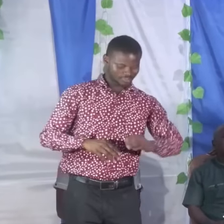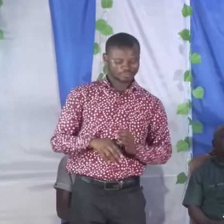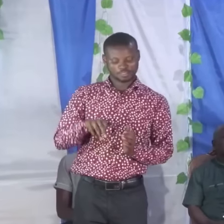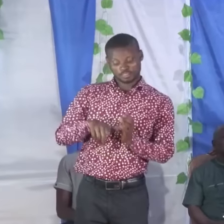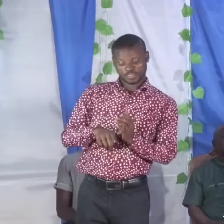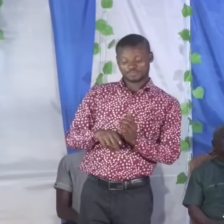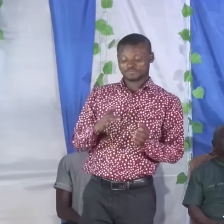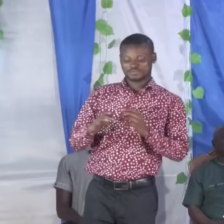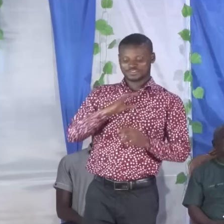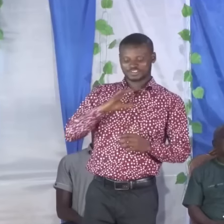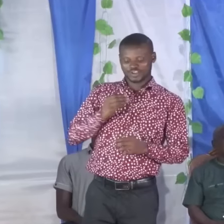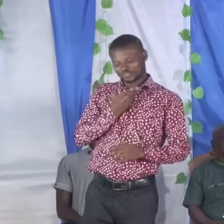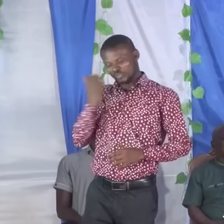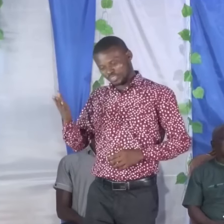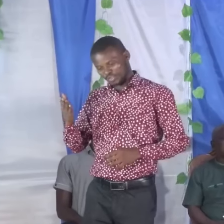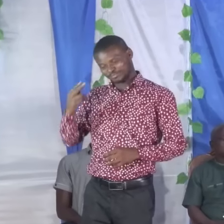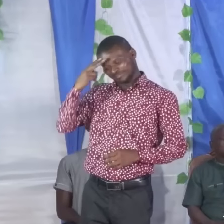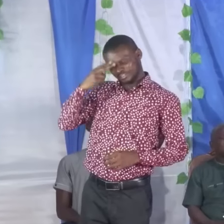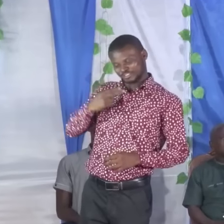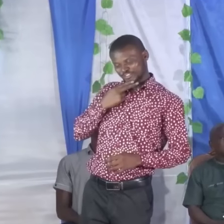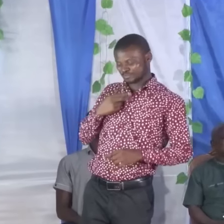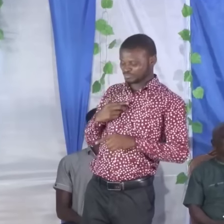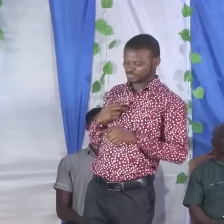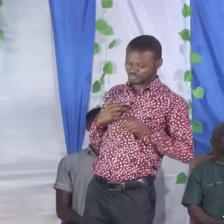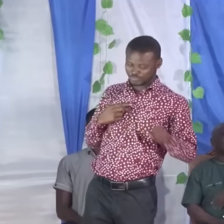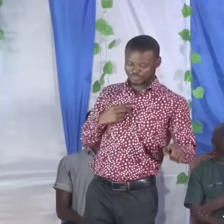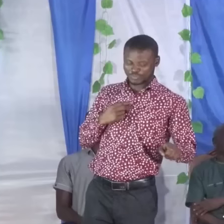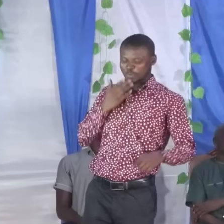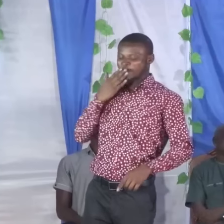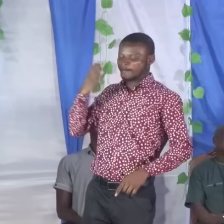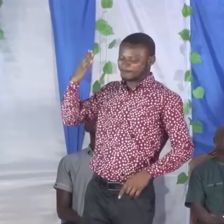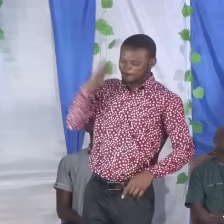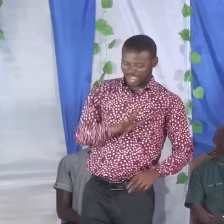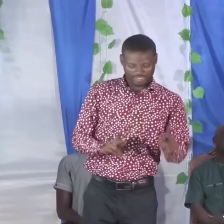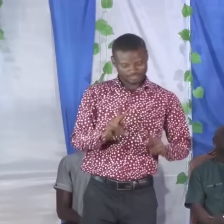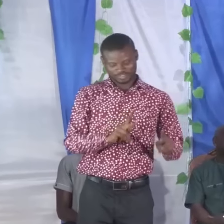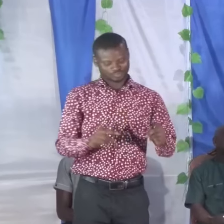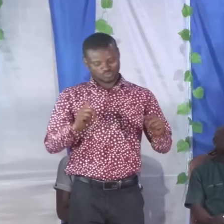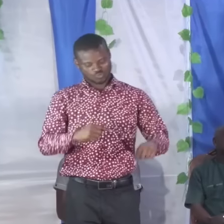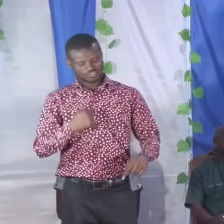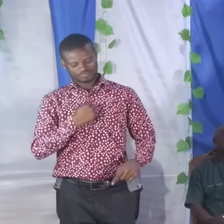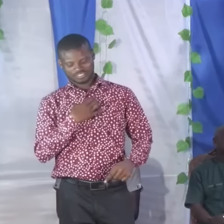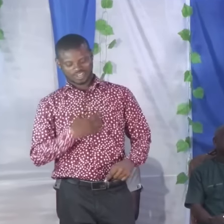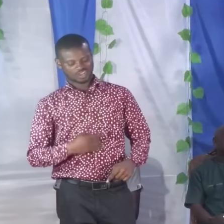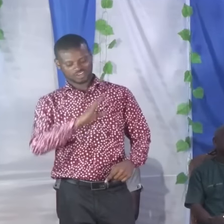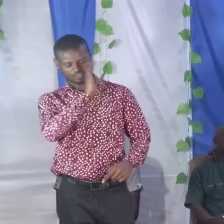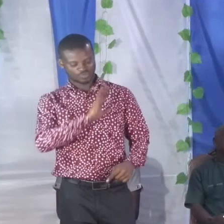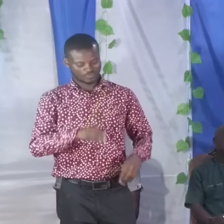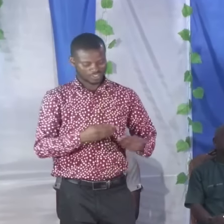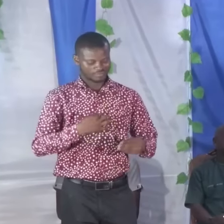enkrofo boni yeah, come day me a mama me biane ani. So come day me a mama me enzu